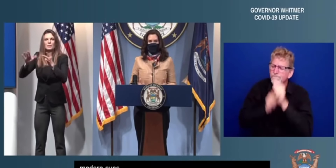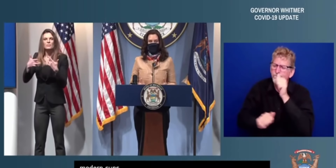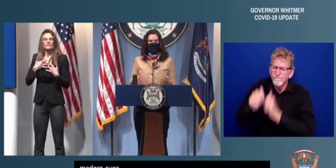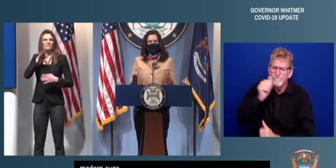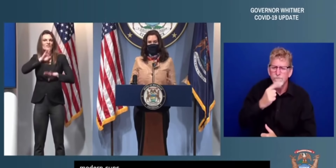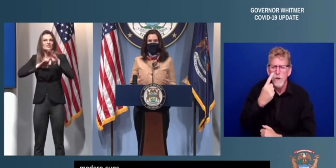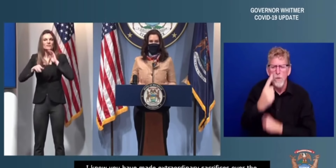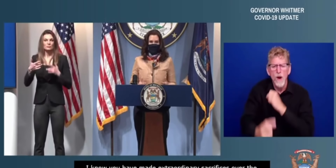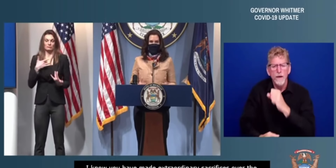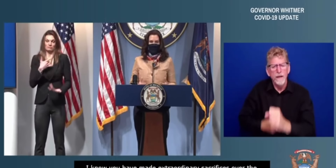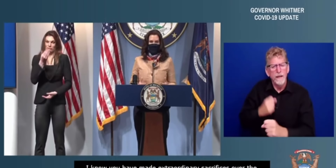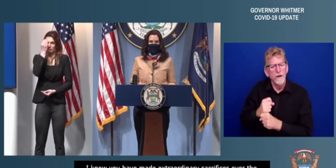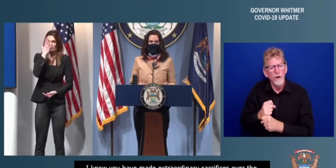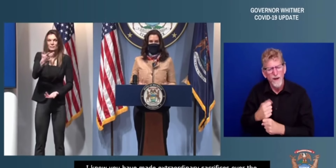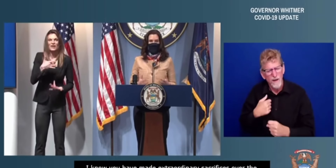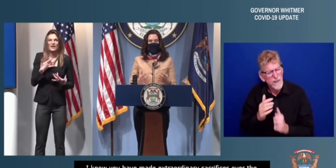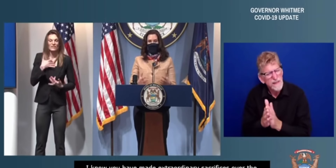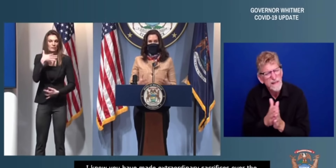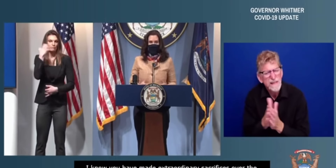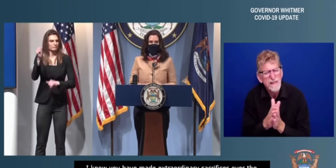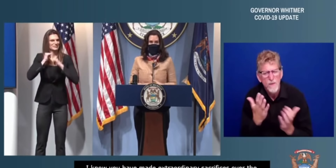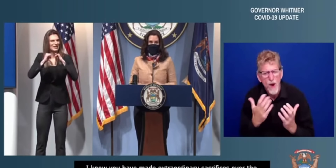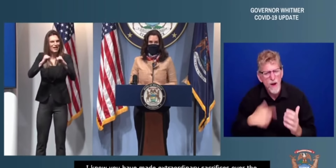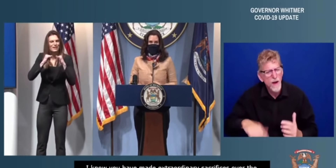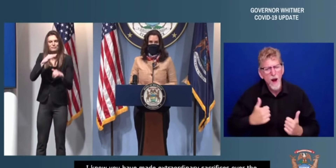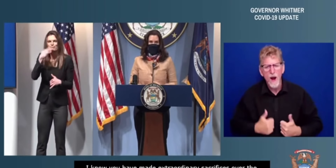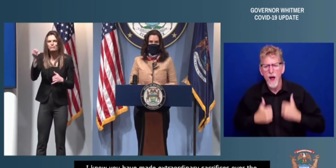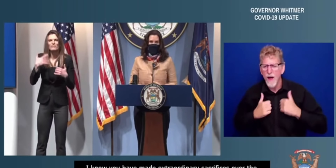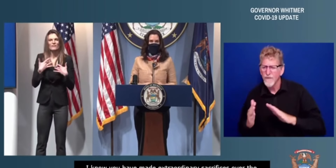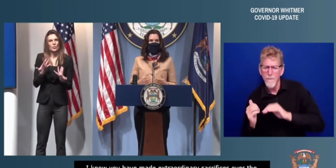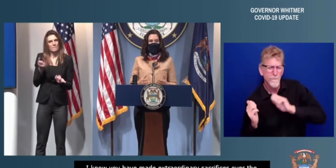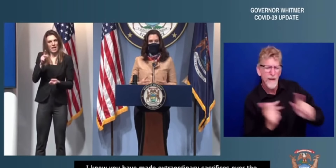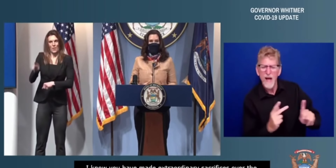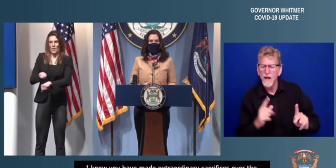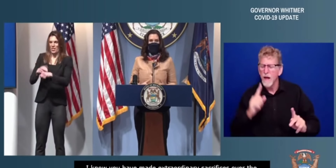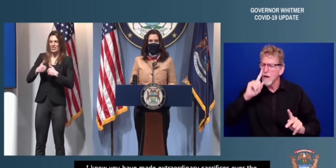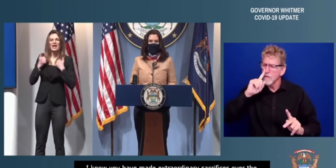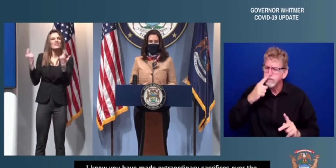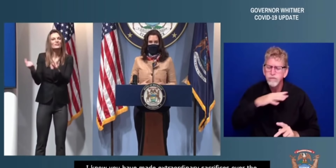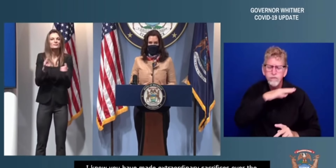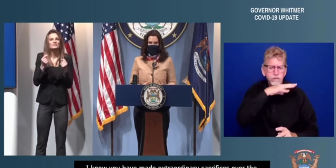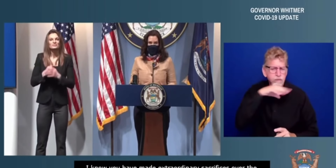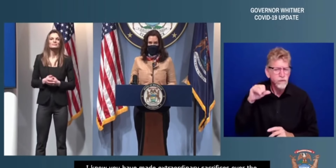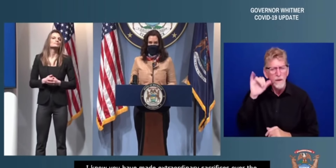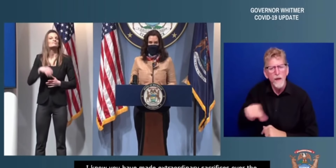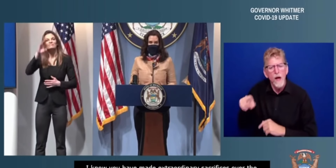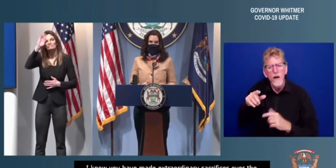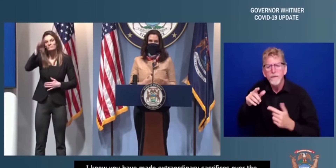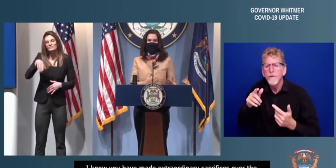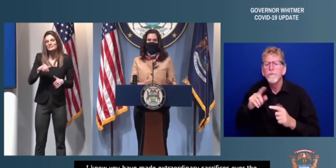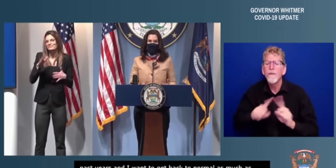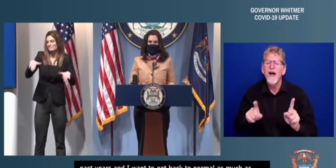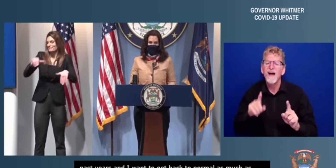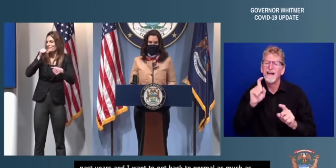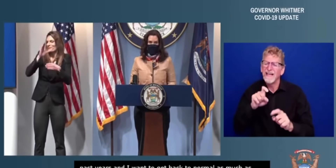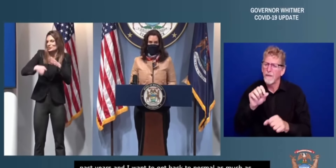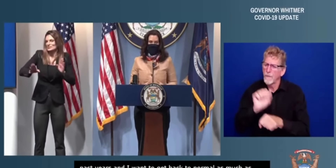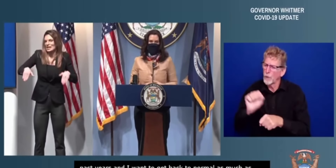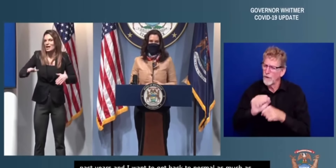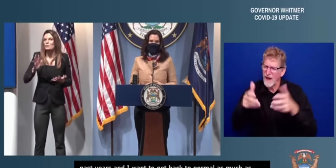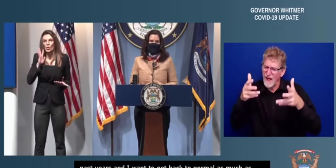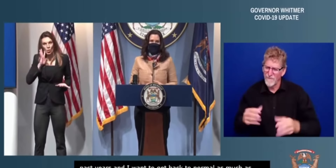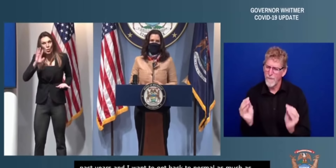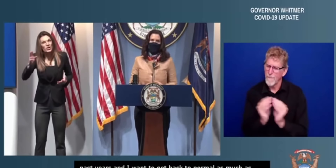everyone else. I'm tired of this, but we've got more work to do. We could get through this quicker and stronger if we got a little more help